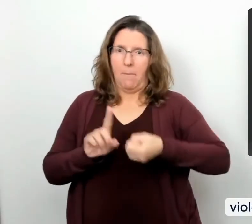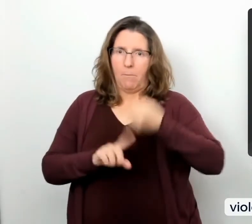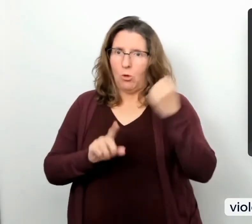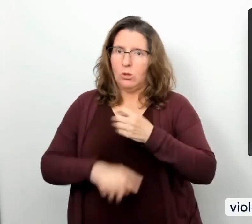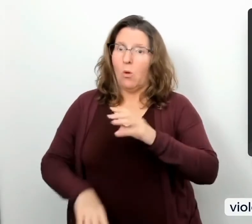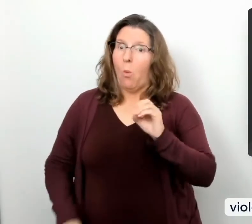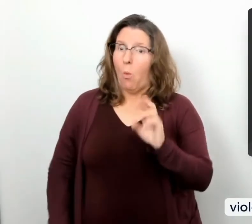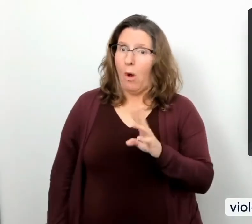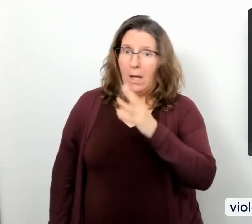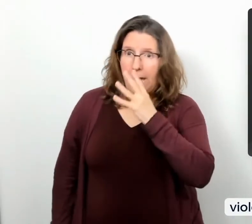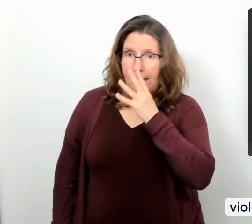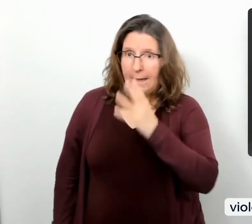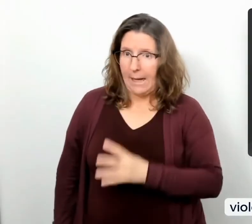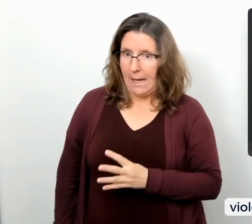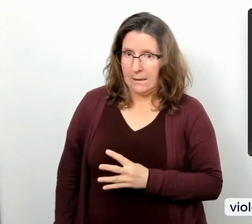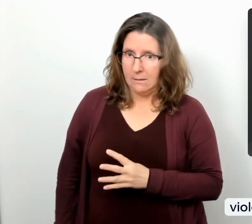abuse, or neglect.